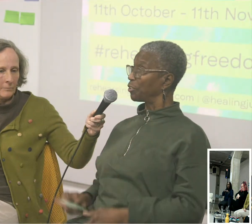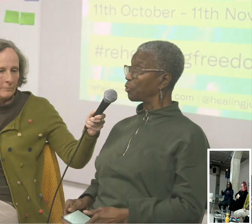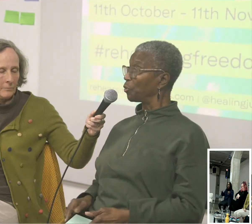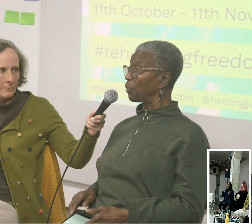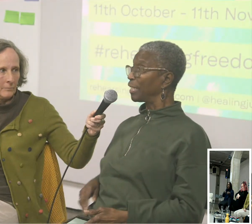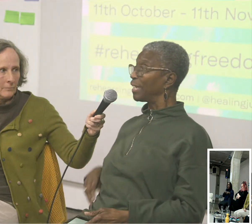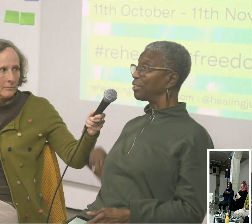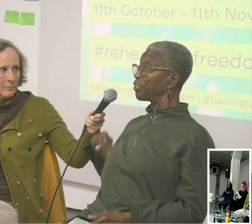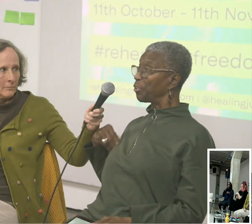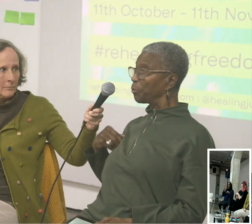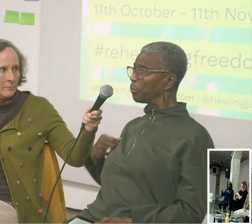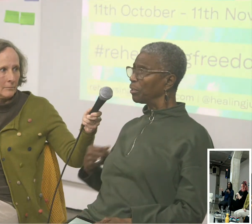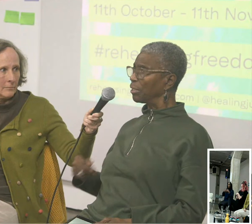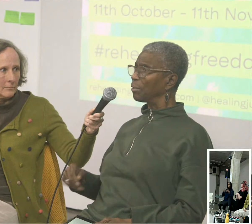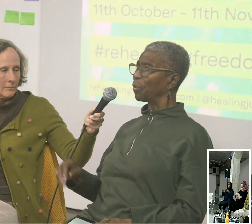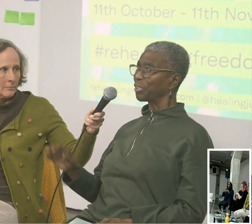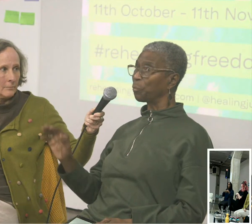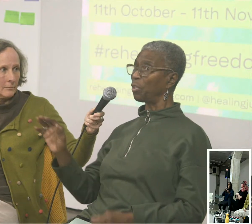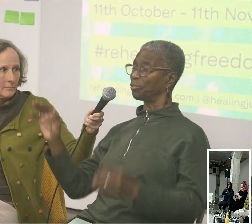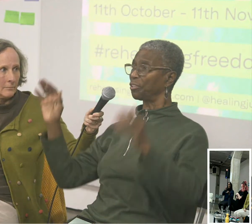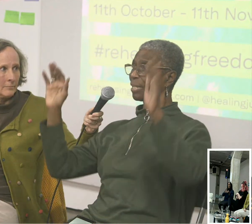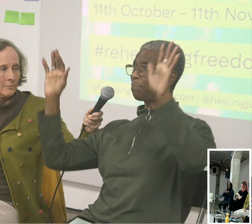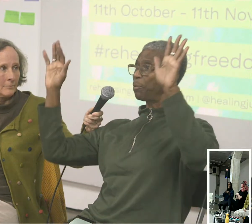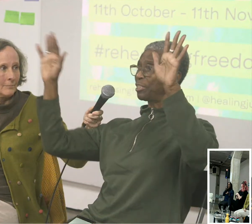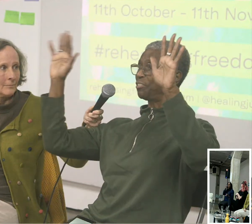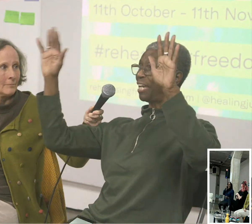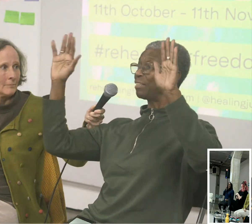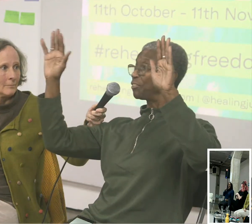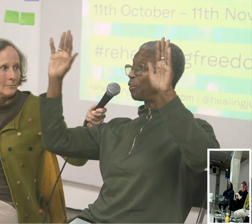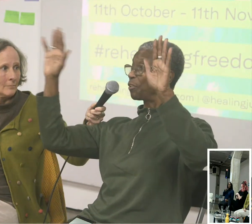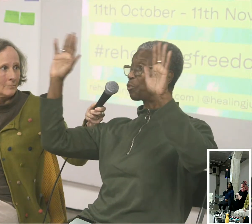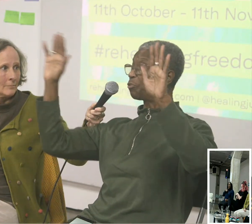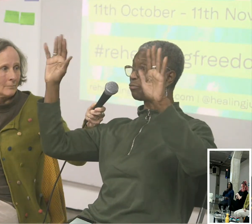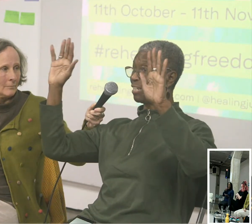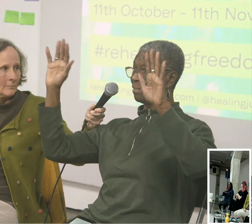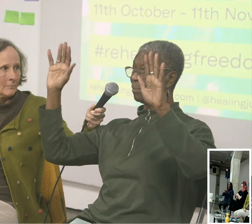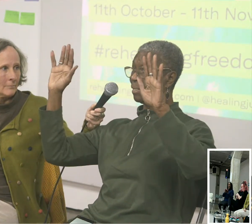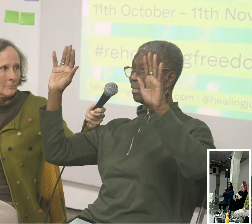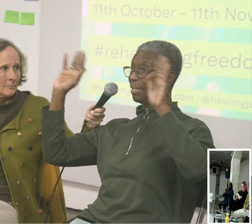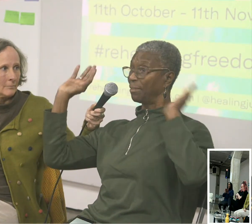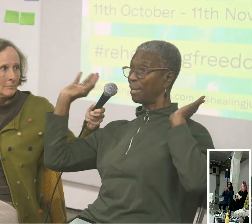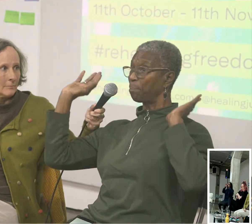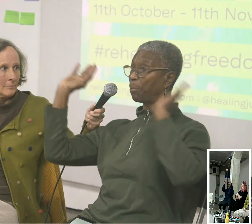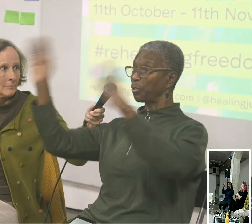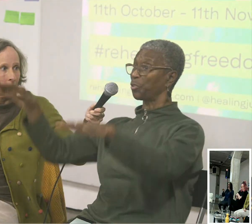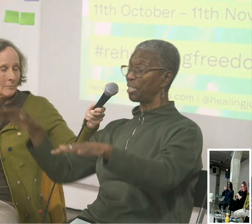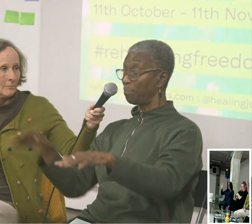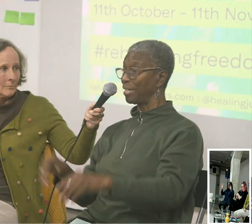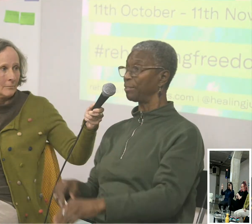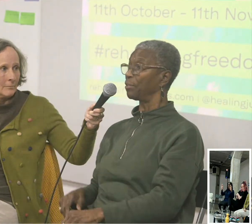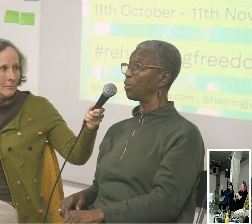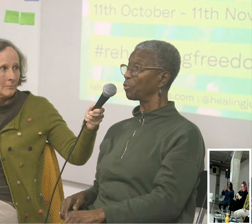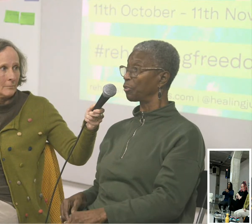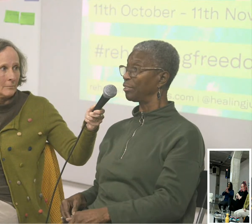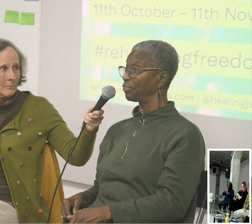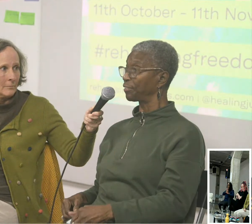he got to the door, he knew what it was, so he put his hands on the door frame. They pushed him in onto his